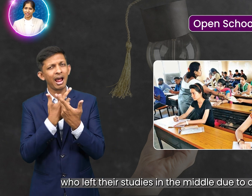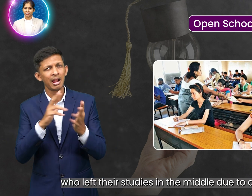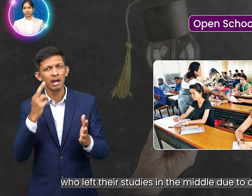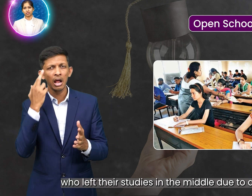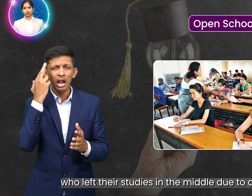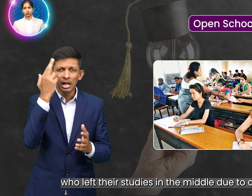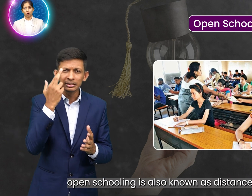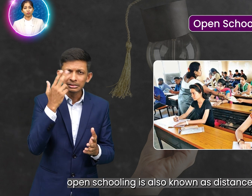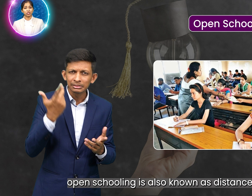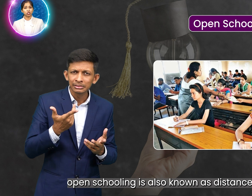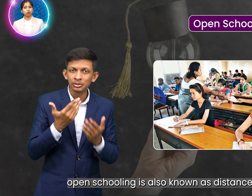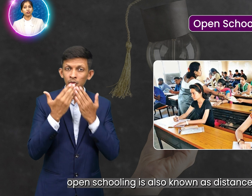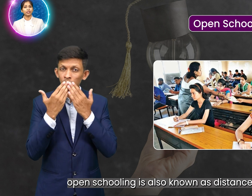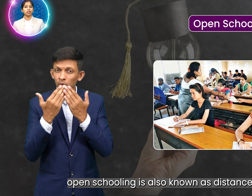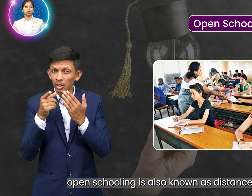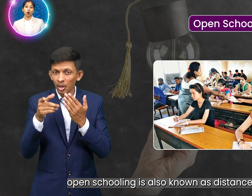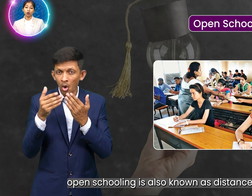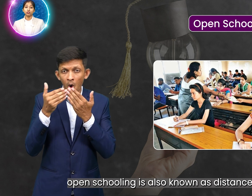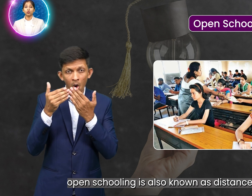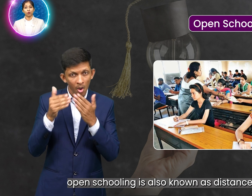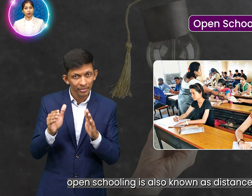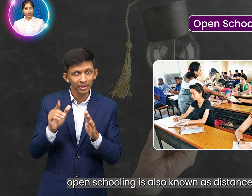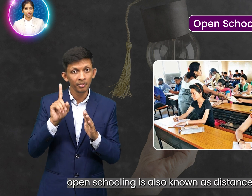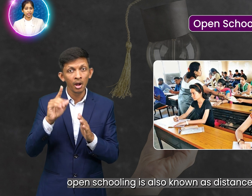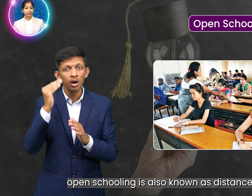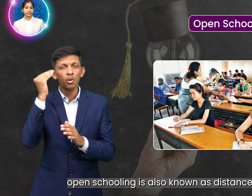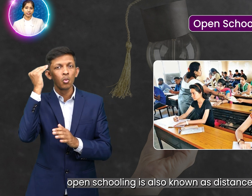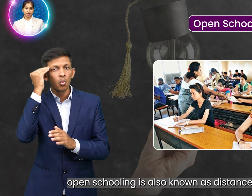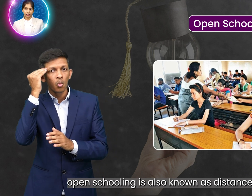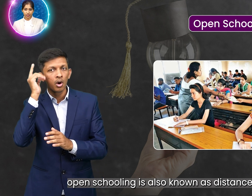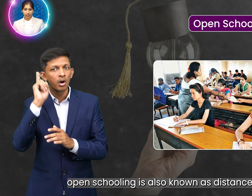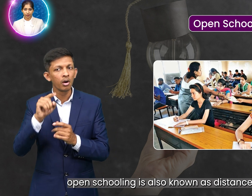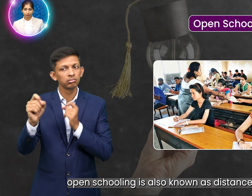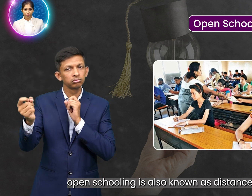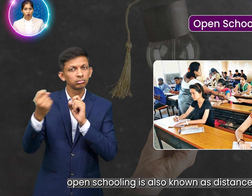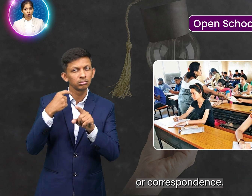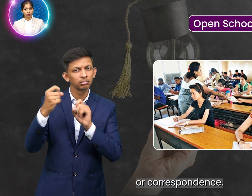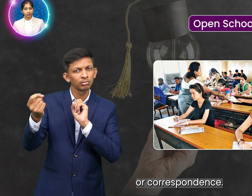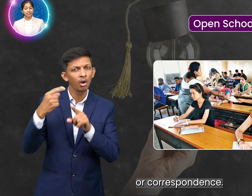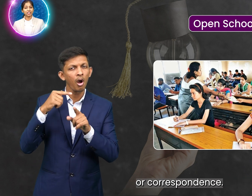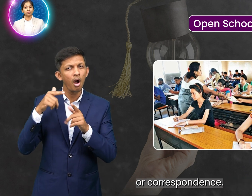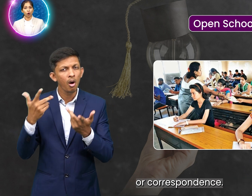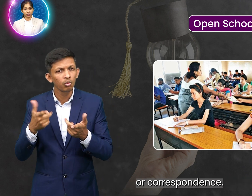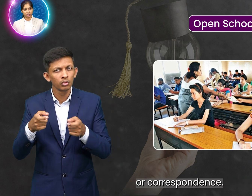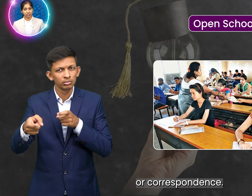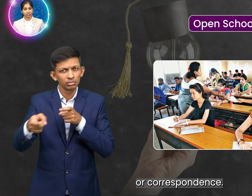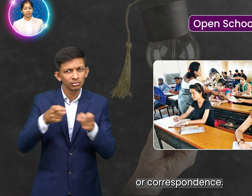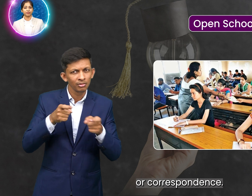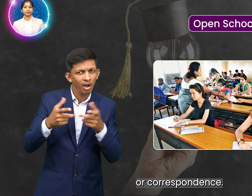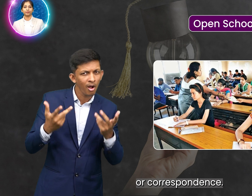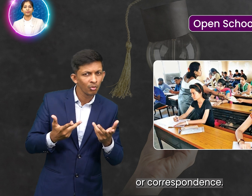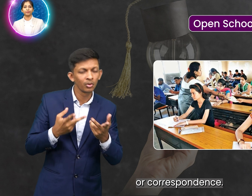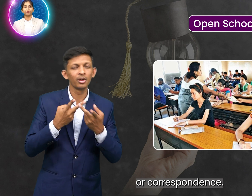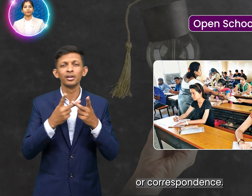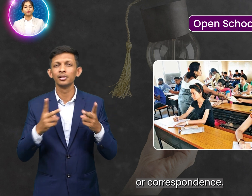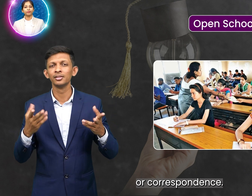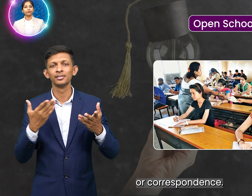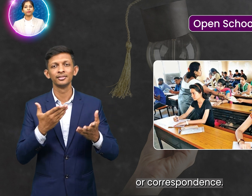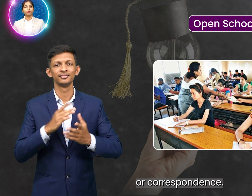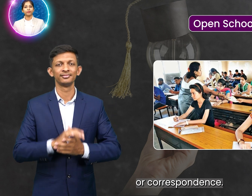to any reason. Open schooling is also known as distance learning or correspondence.